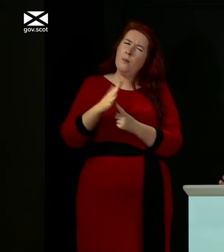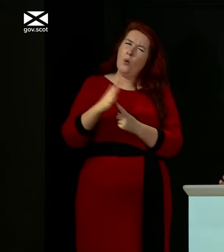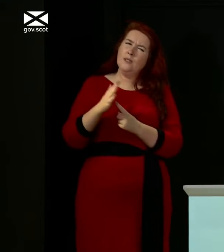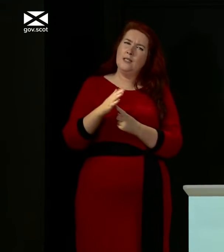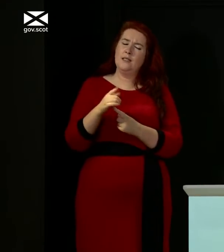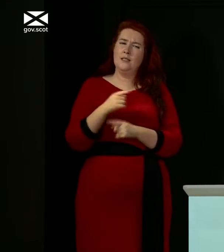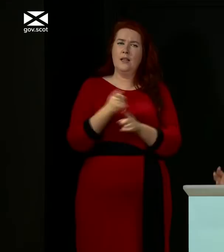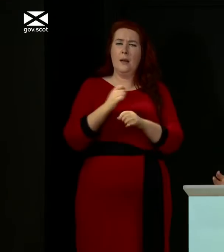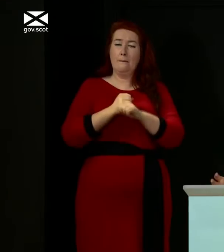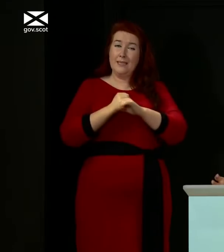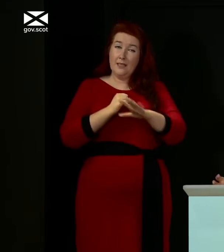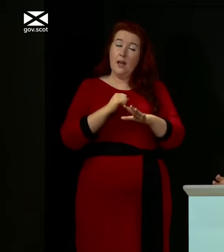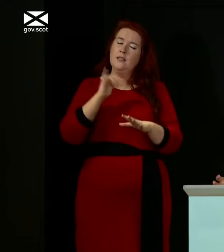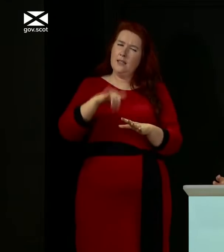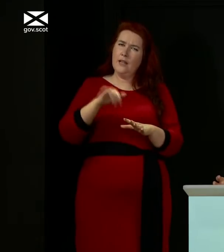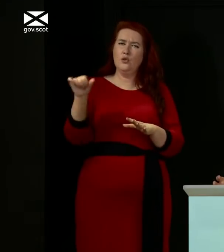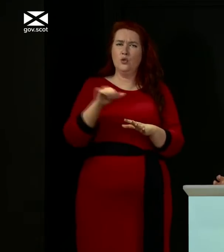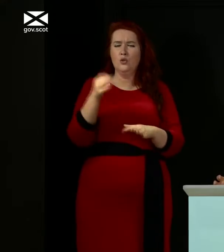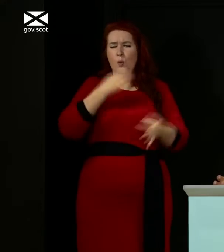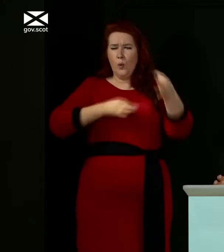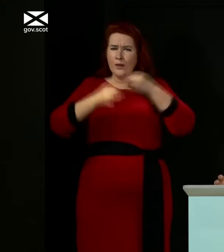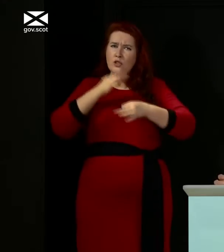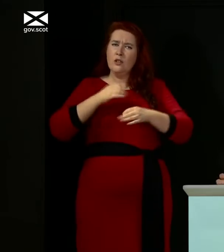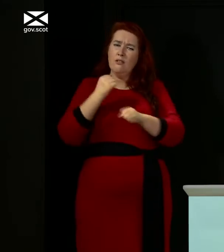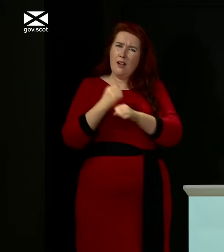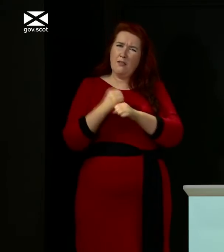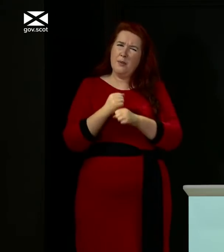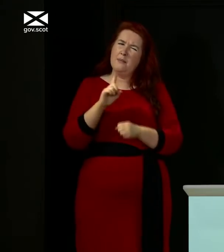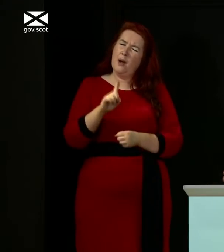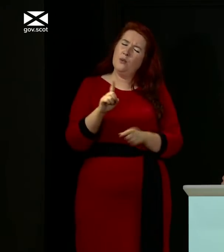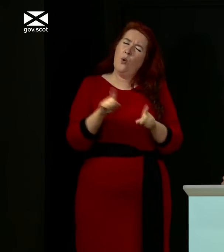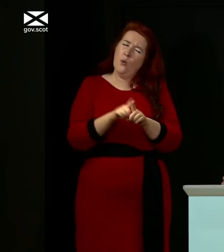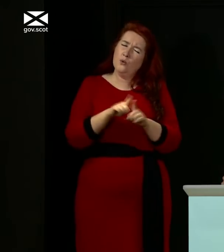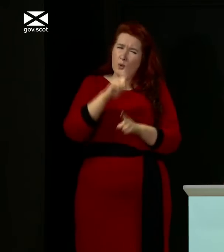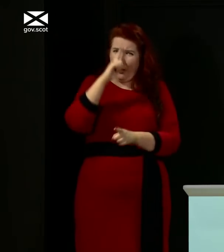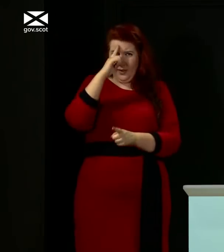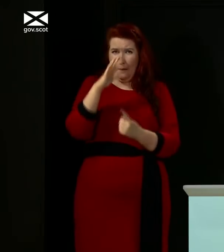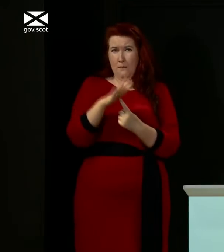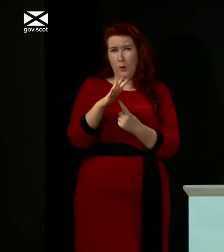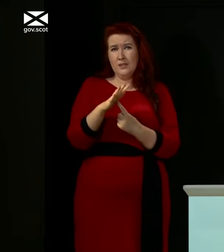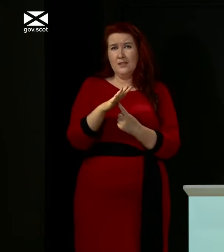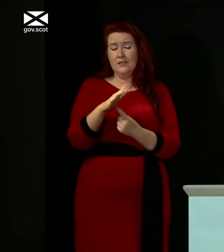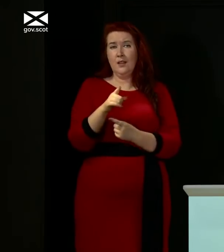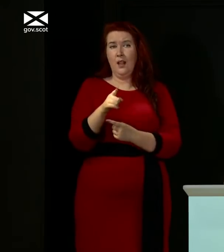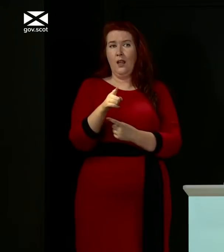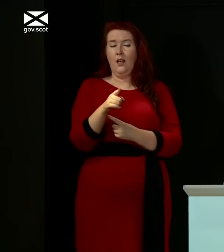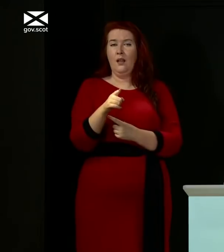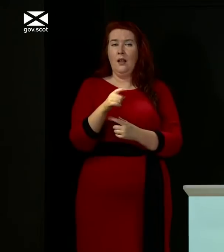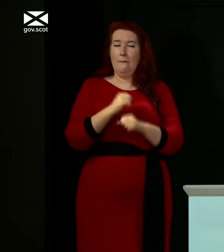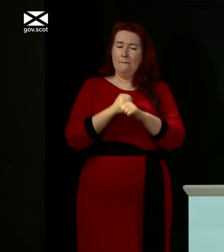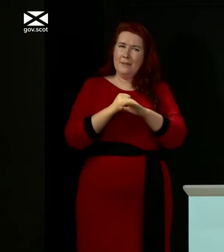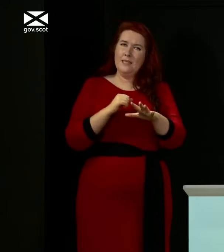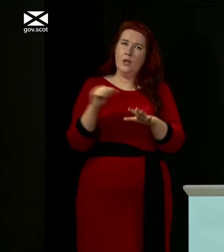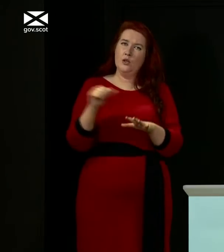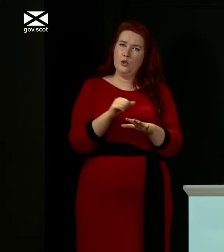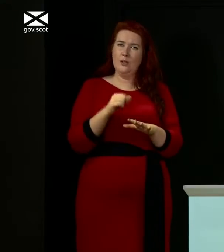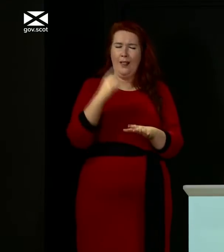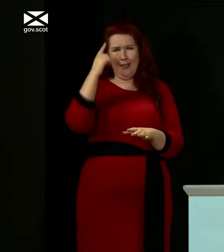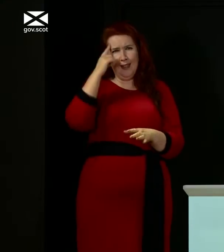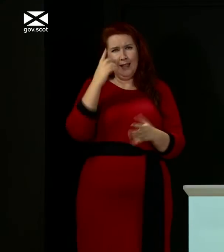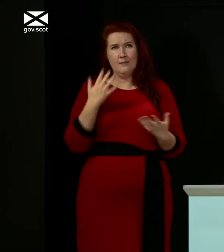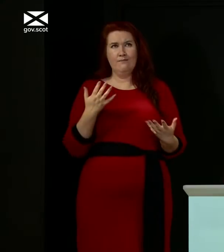the media scrutinise government on this, as in everything. But I think it's also important right now that media try to do it